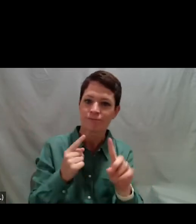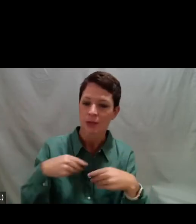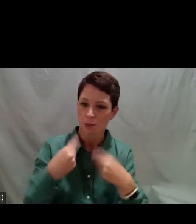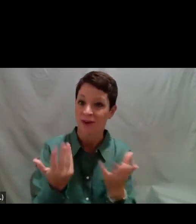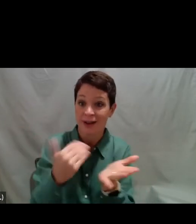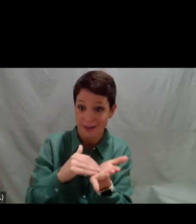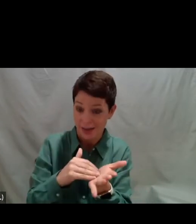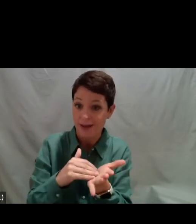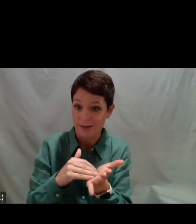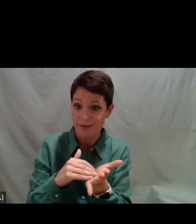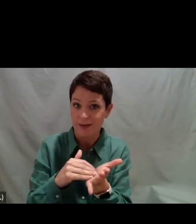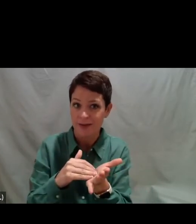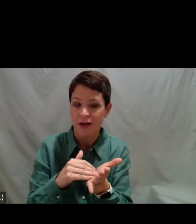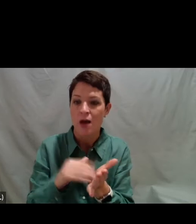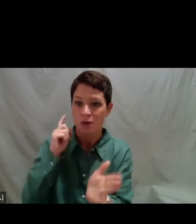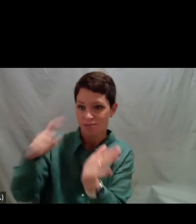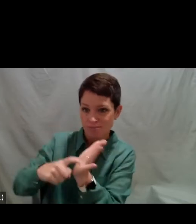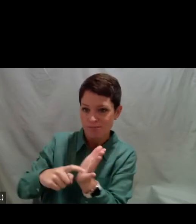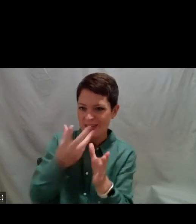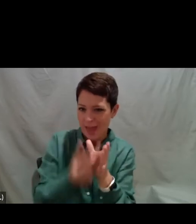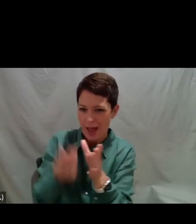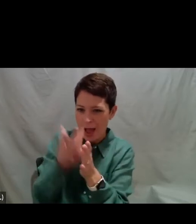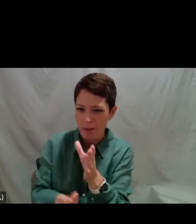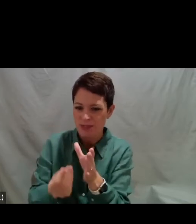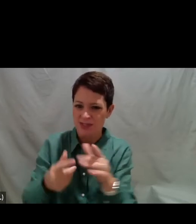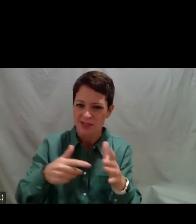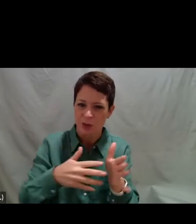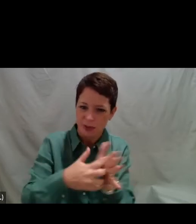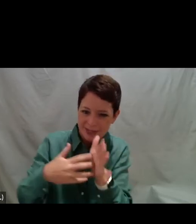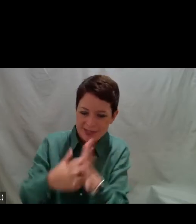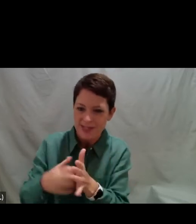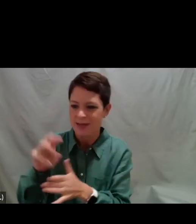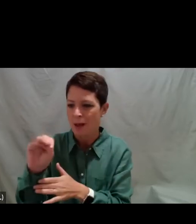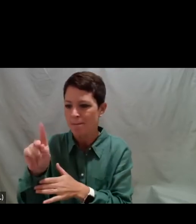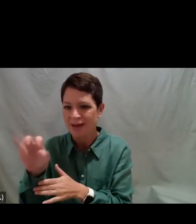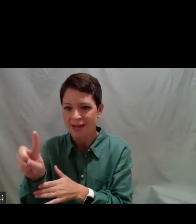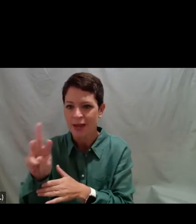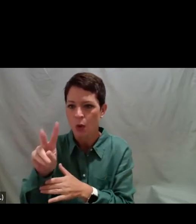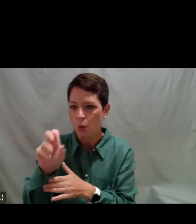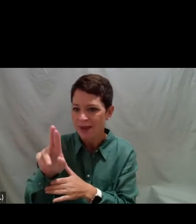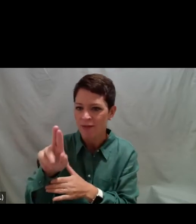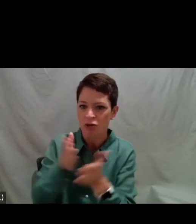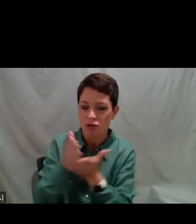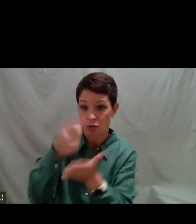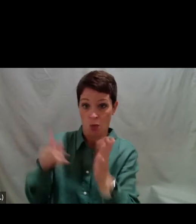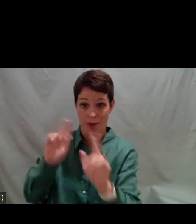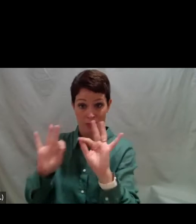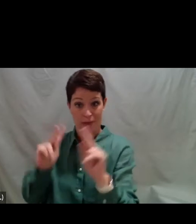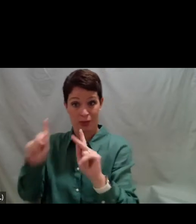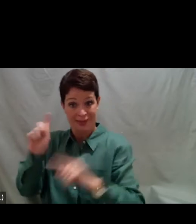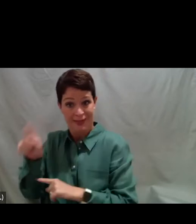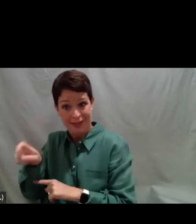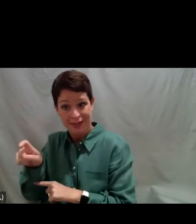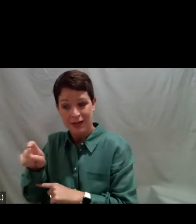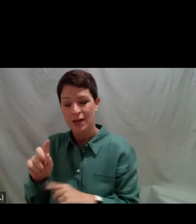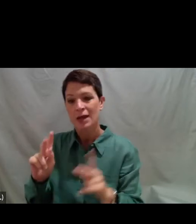again, we identified some gaps in terms of Medicaid and waiver services in terms of what families need. And for children